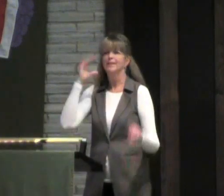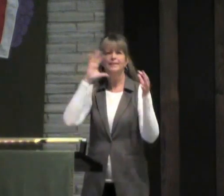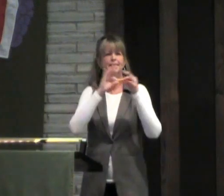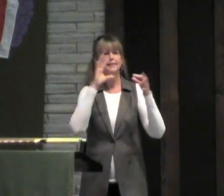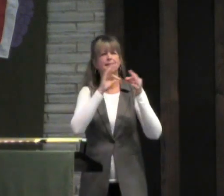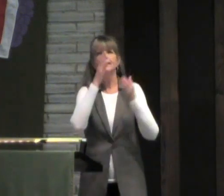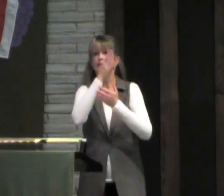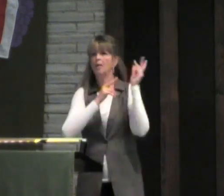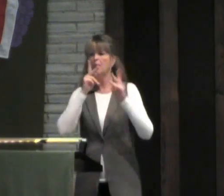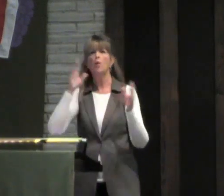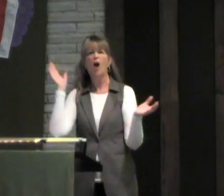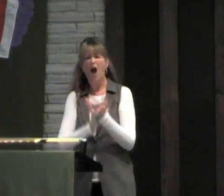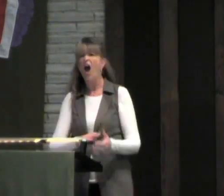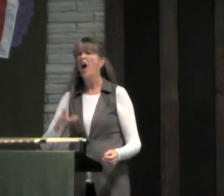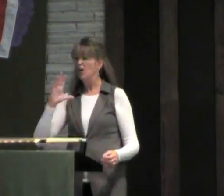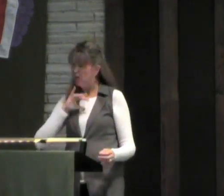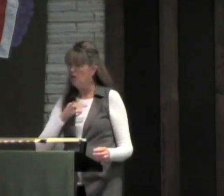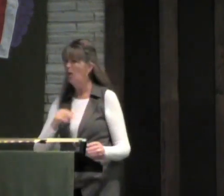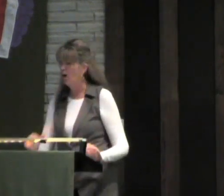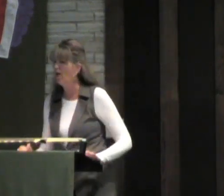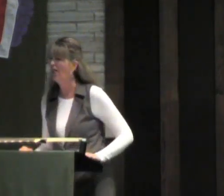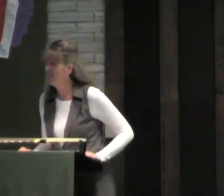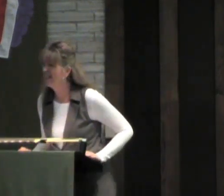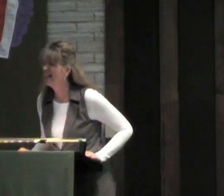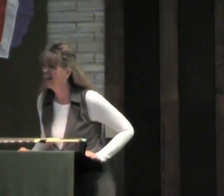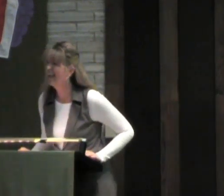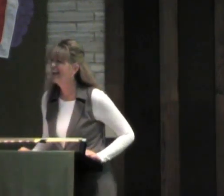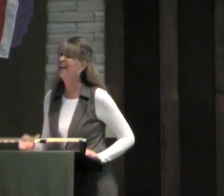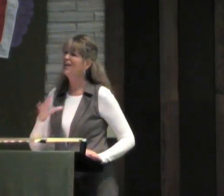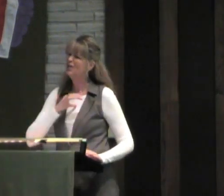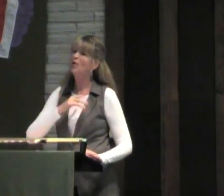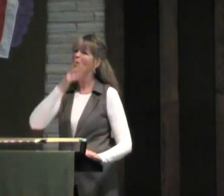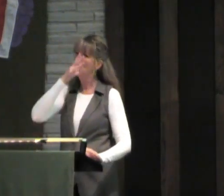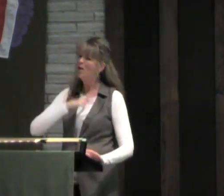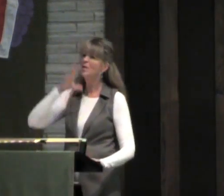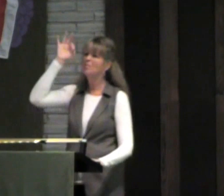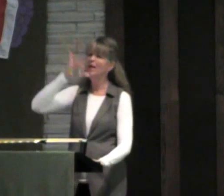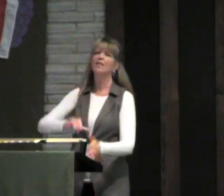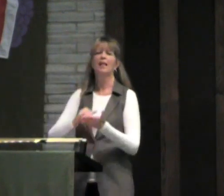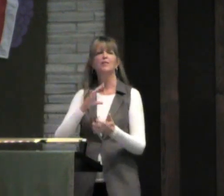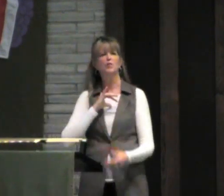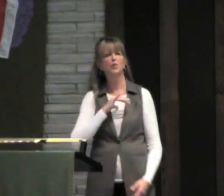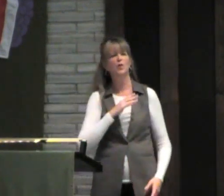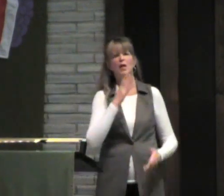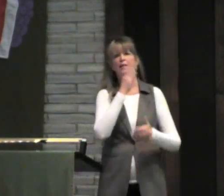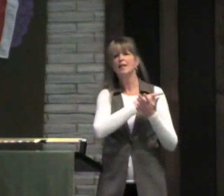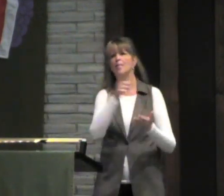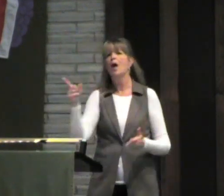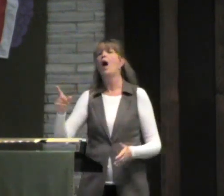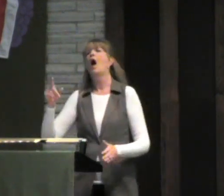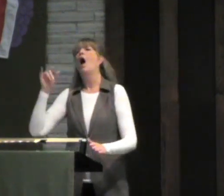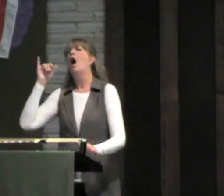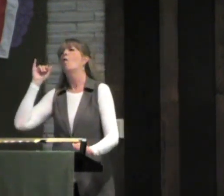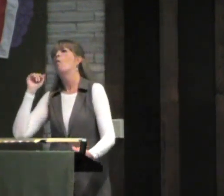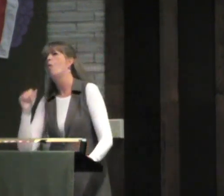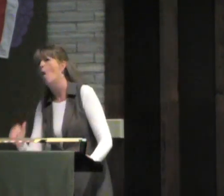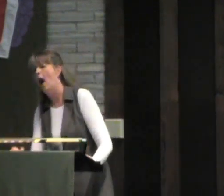his mother was a pastor. And some of the people would think, oh, that is so cool. A woman pastor, that's cool. And some would